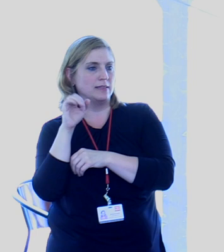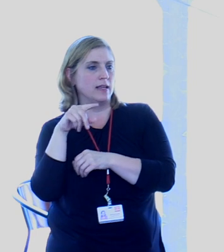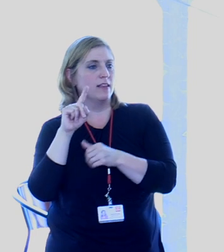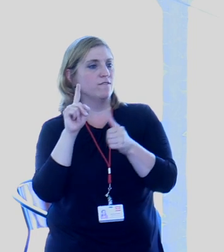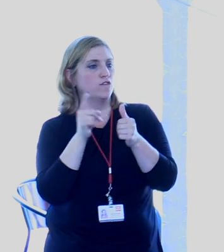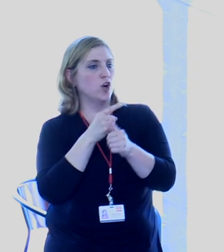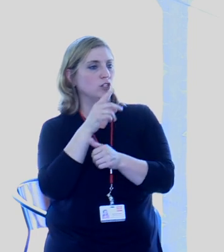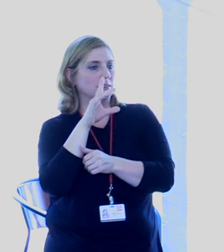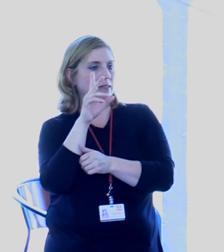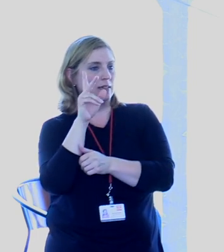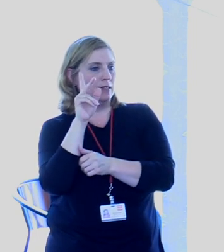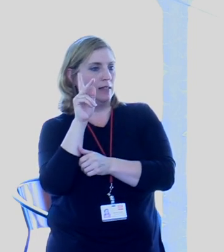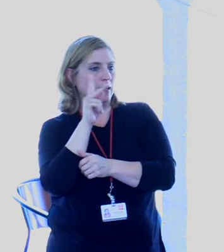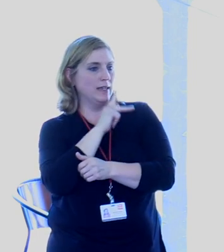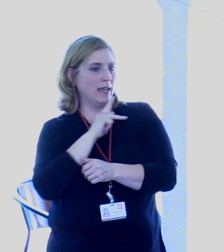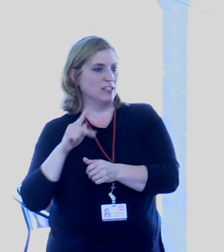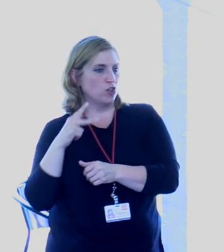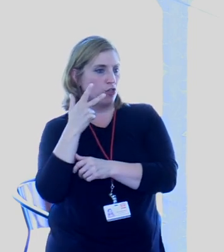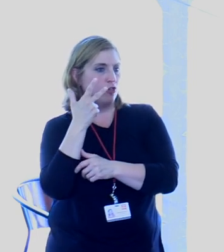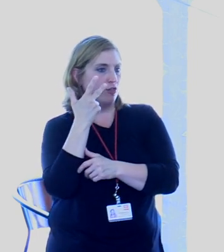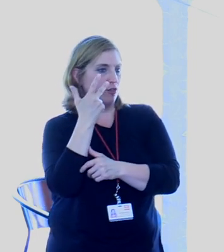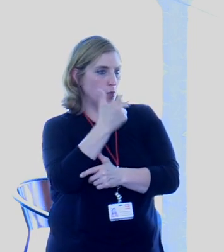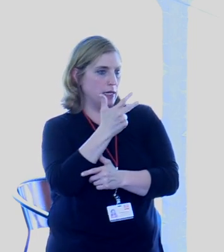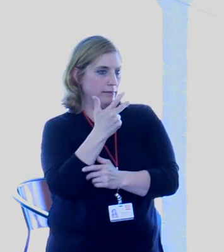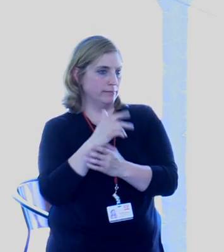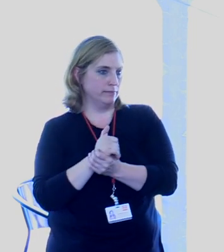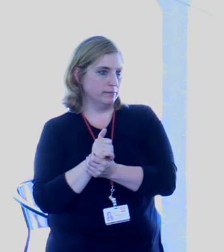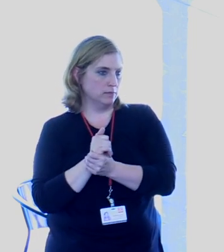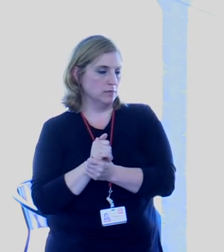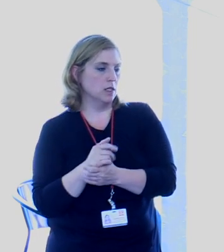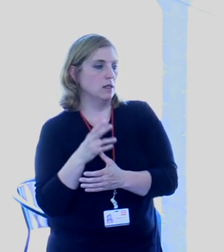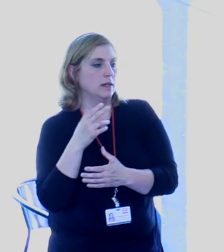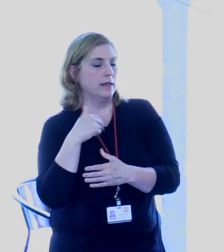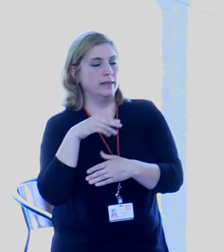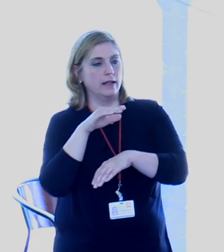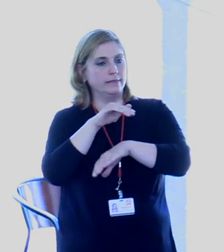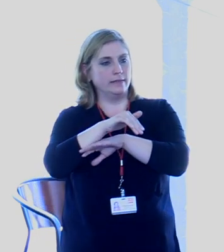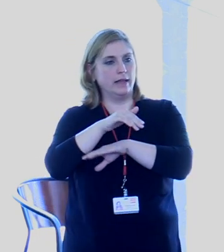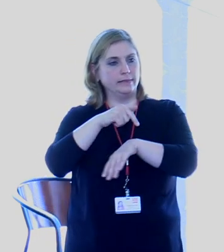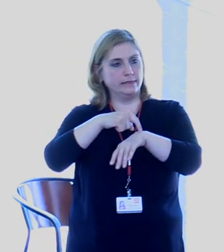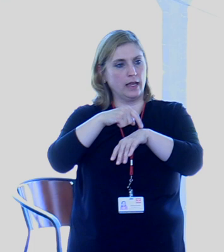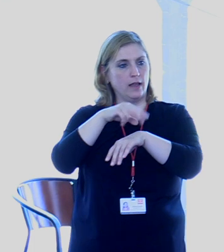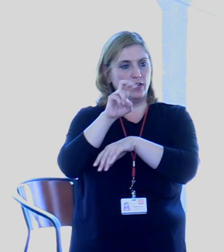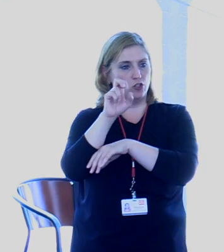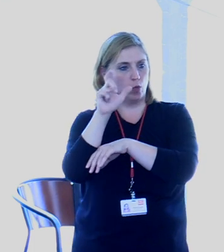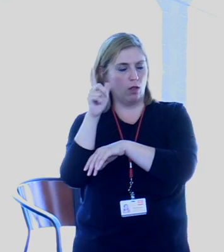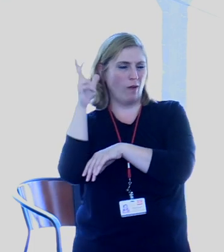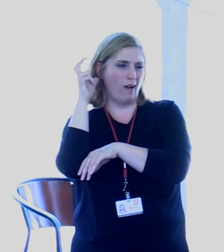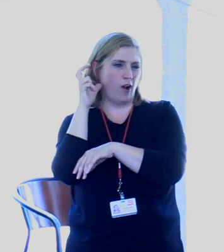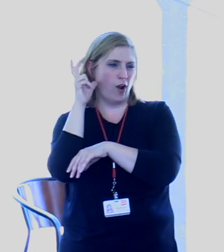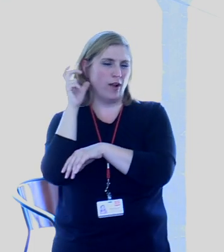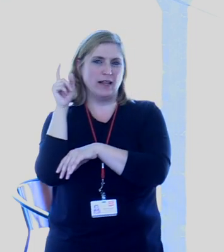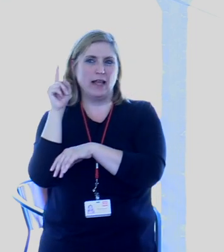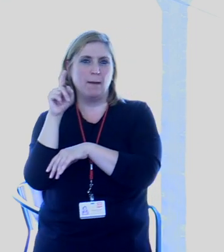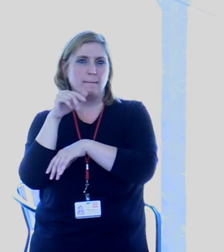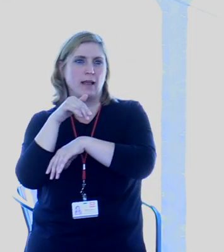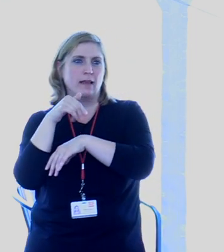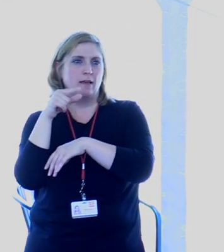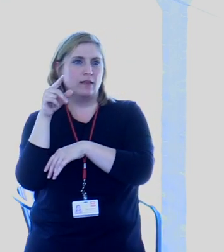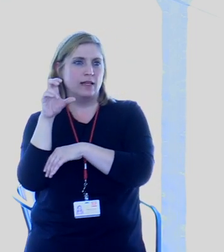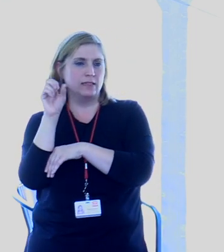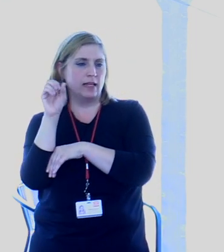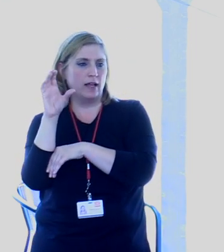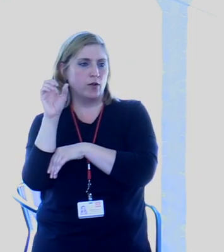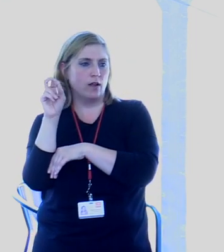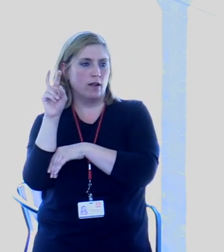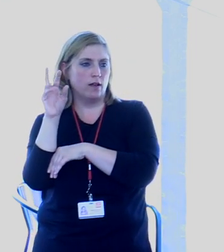3. Solomon, in this nighttime vigil, as we heard, when he makes this massive